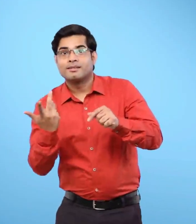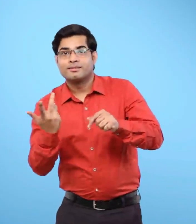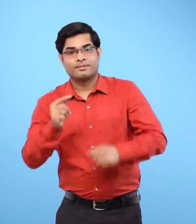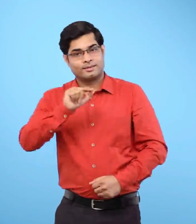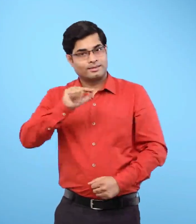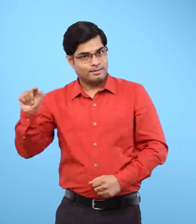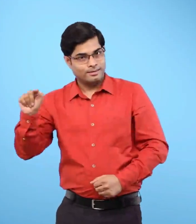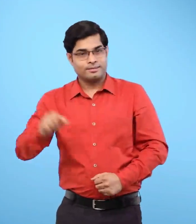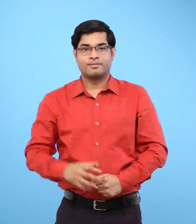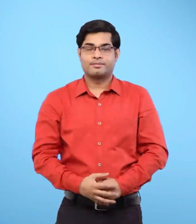Dash.